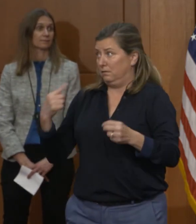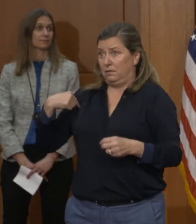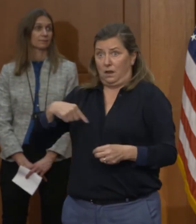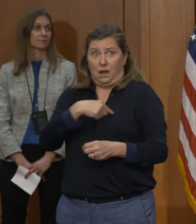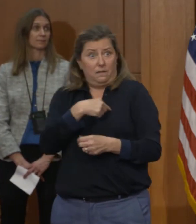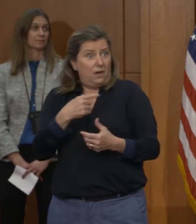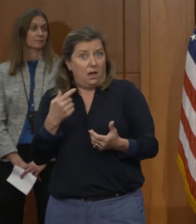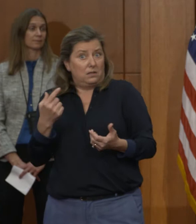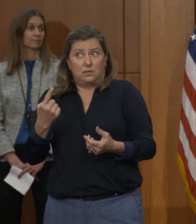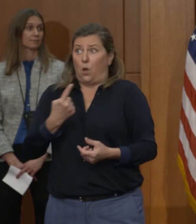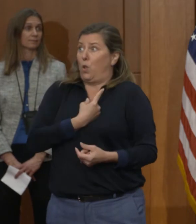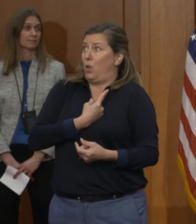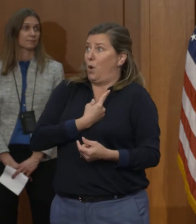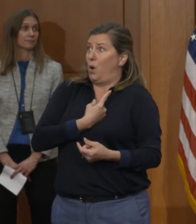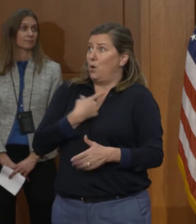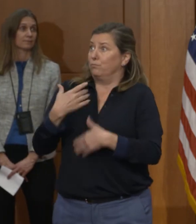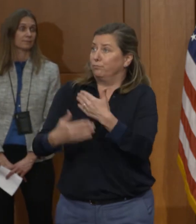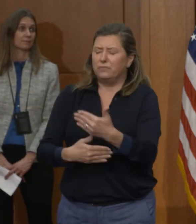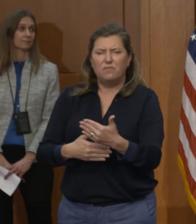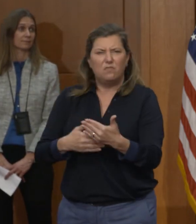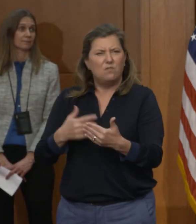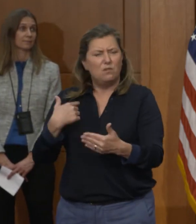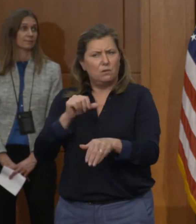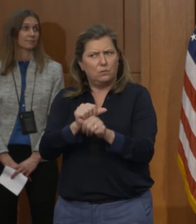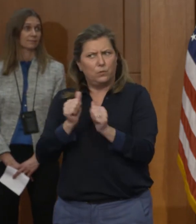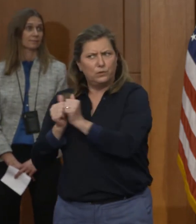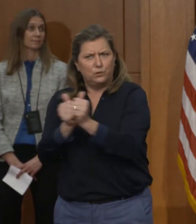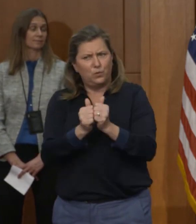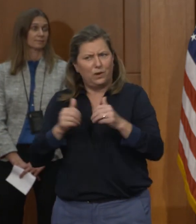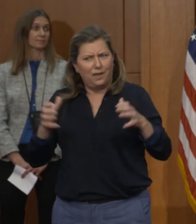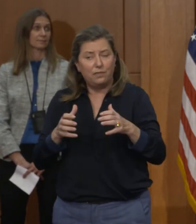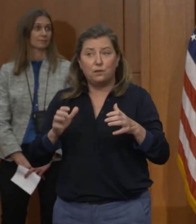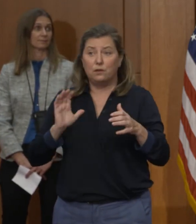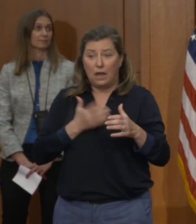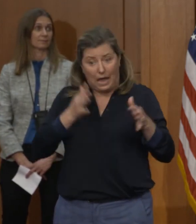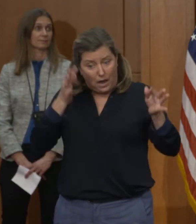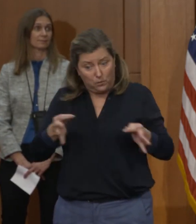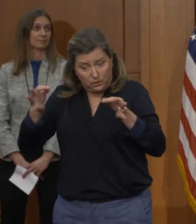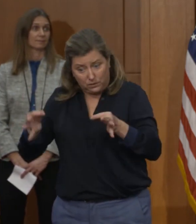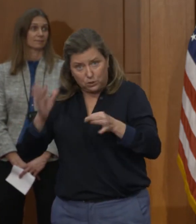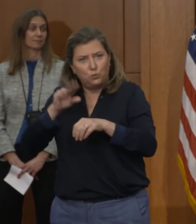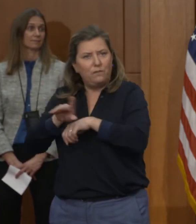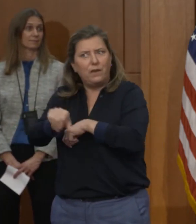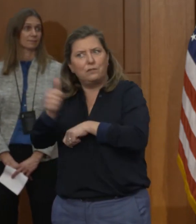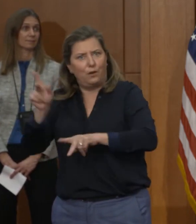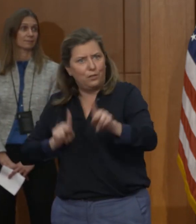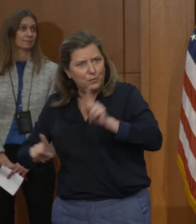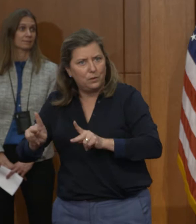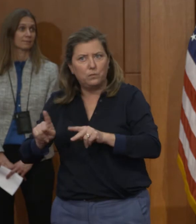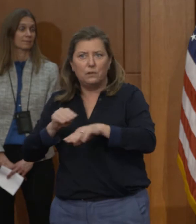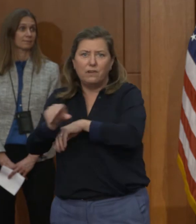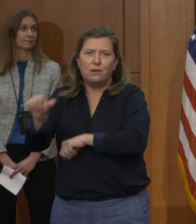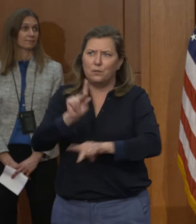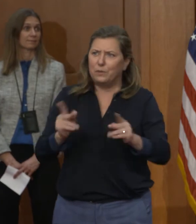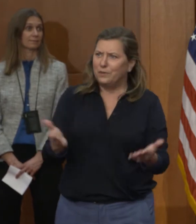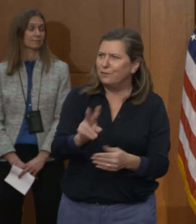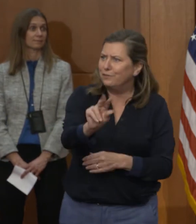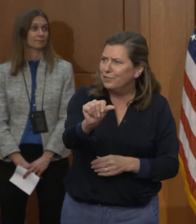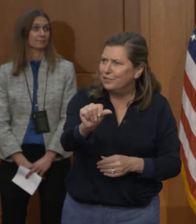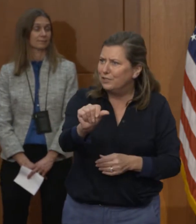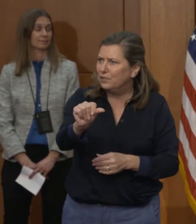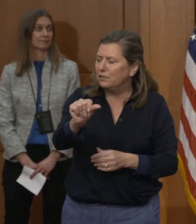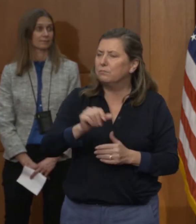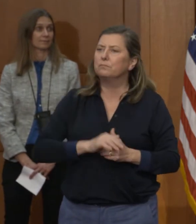in this alone. All of our decisions impact other people, other Virginians.